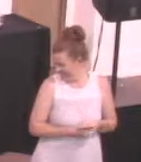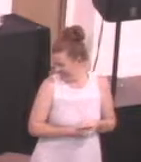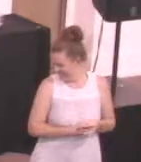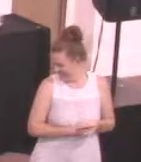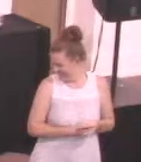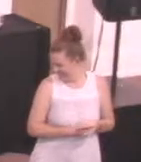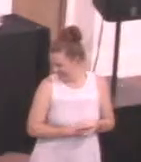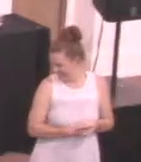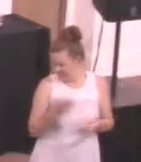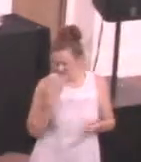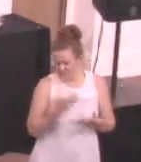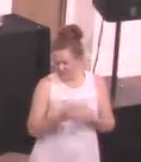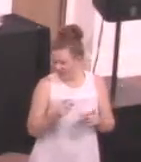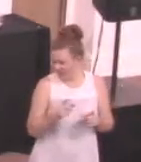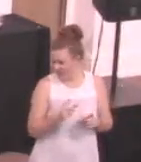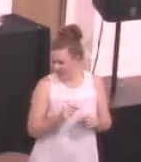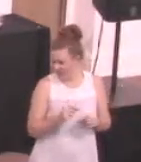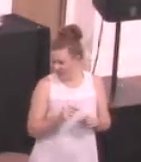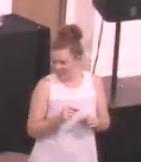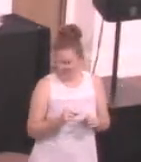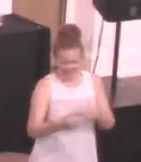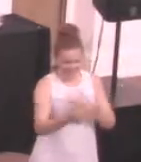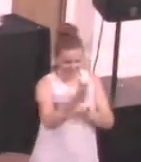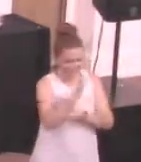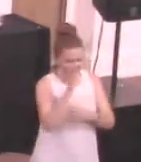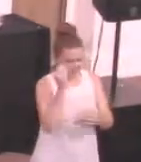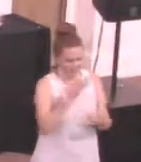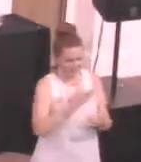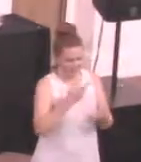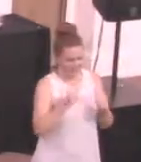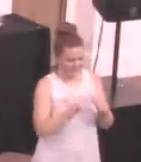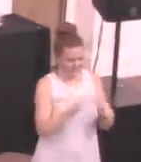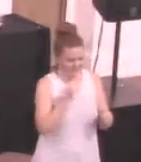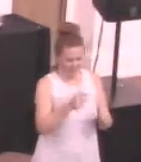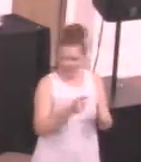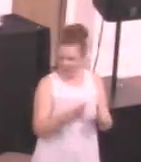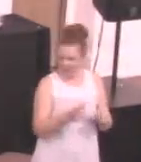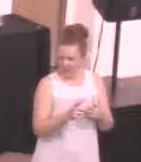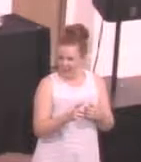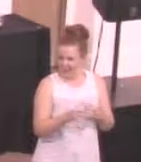I have good news, though. God's grace still hasn't run out. There you go. Come on.